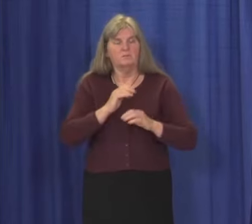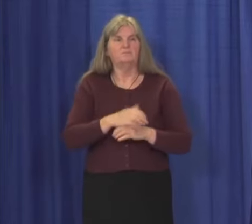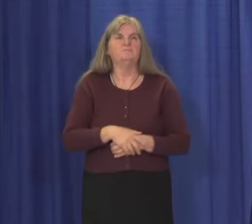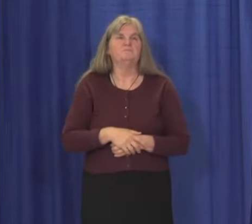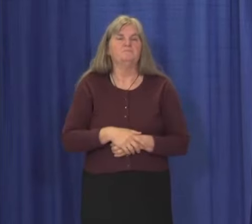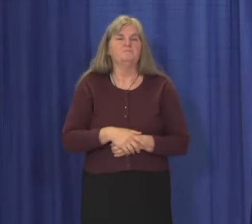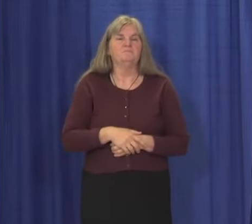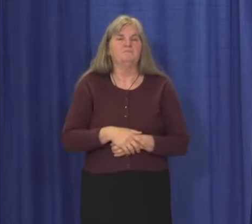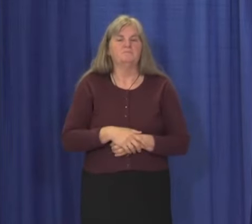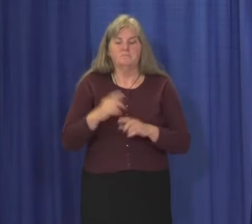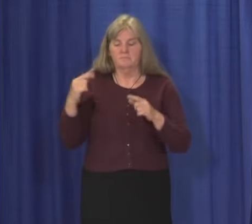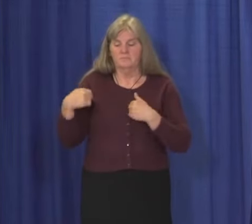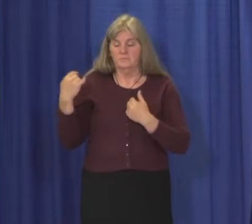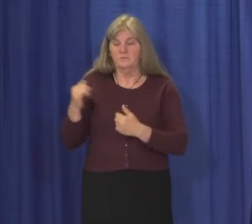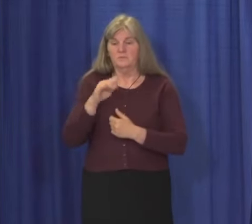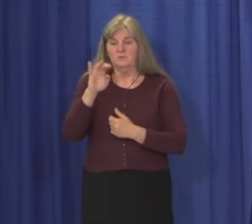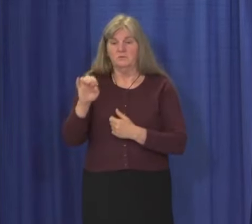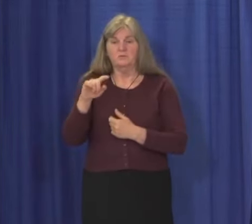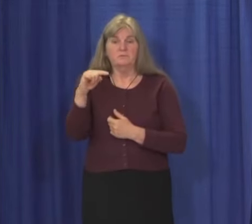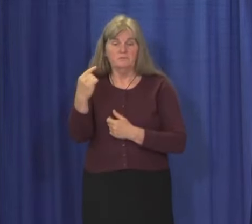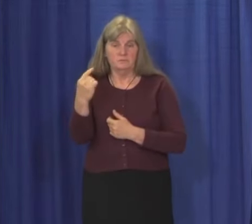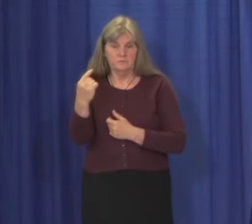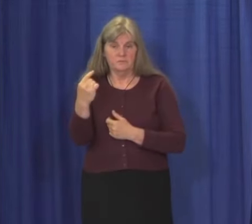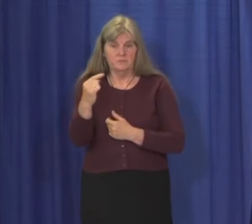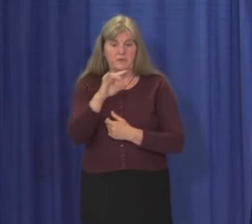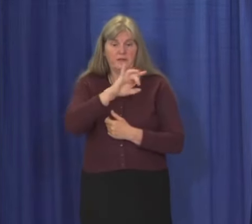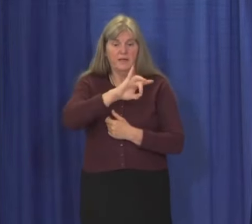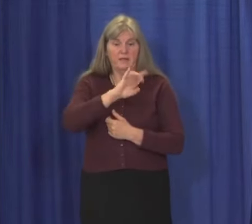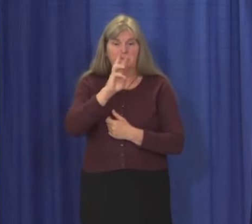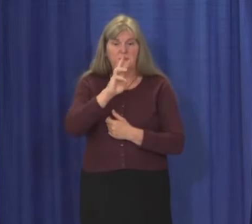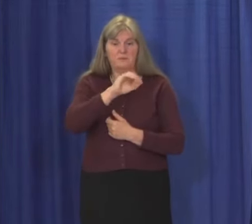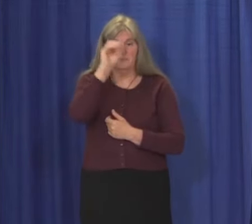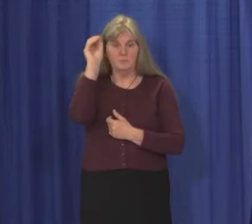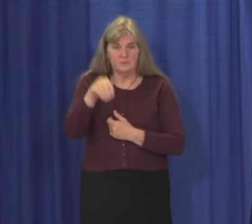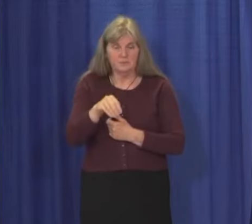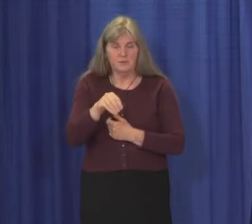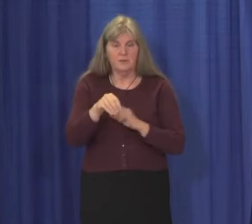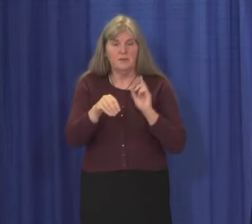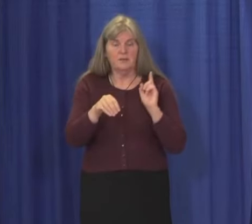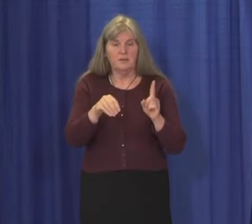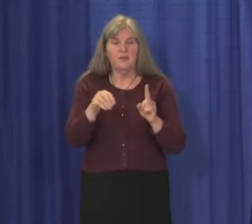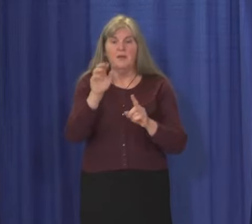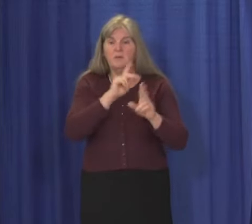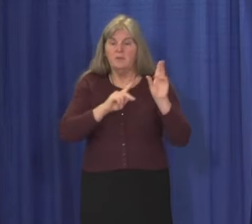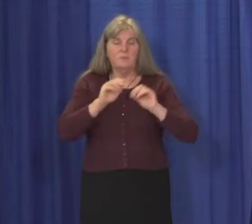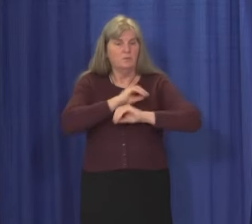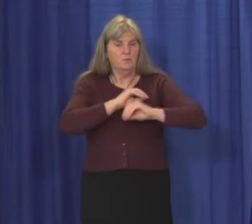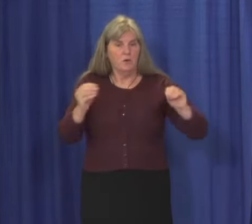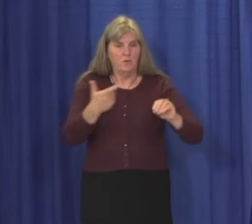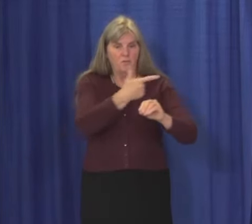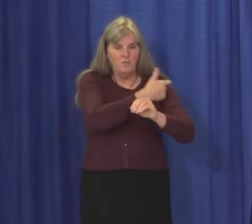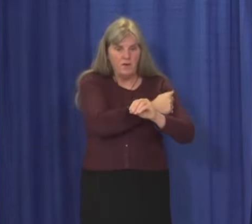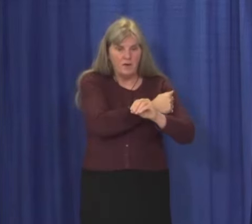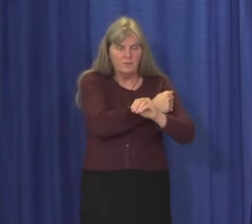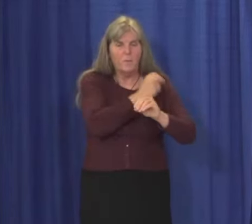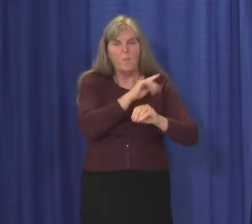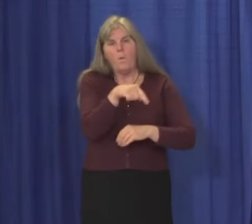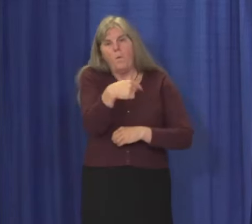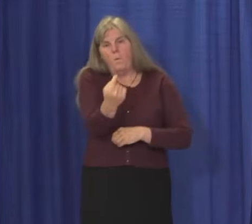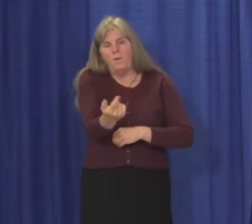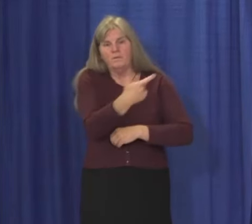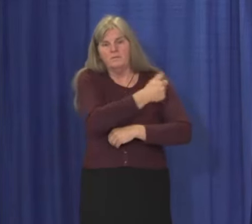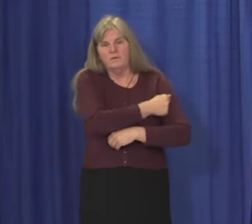Of the cases since June 1st, 86% are those who were unvaccinated or partially